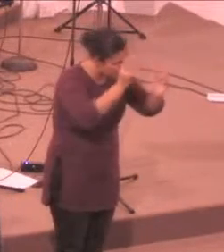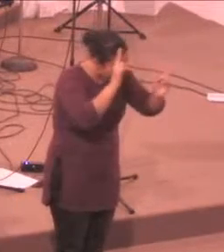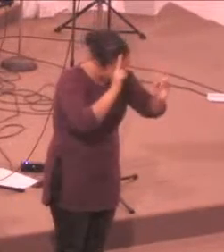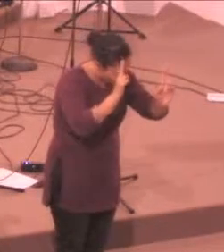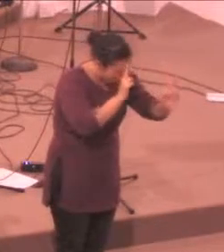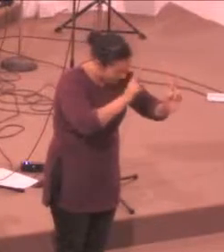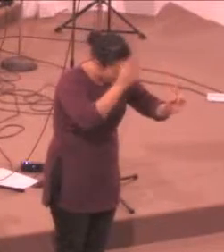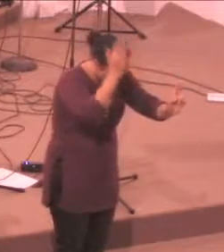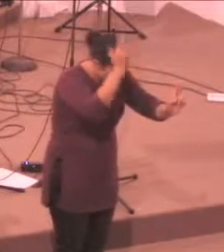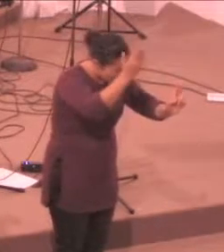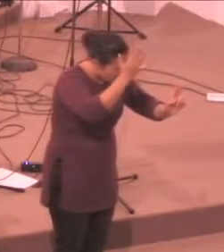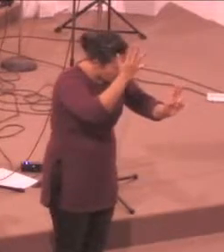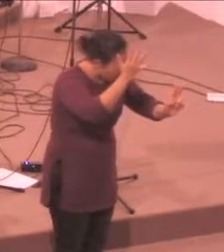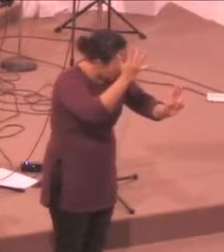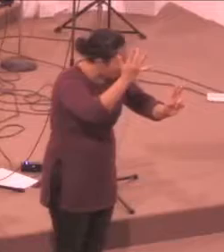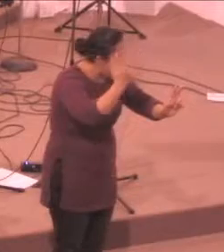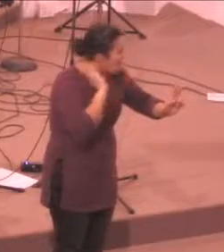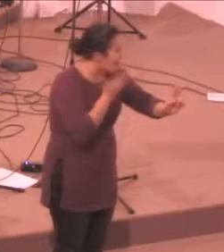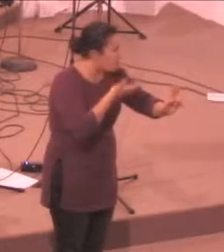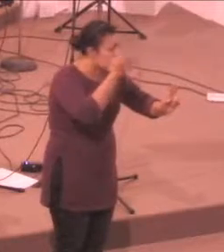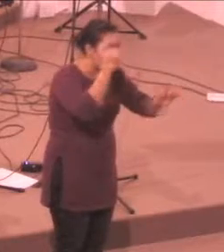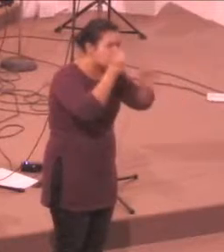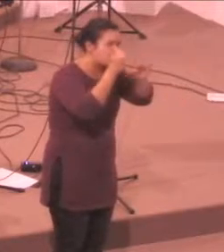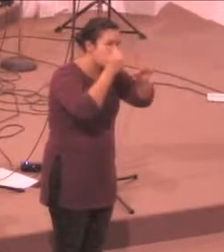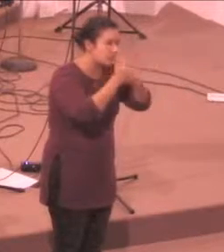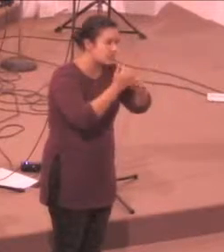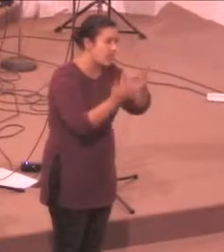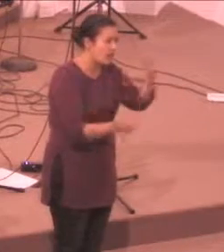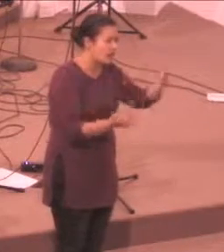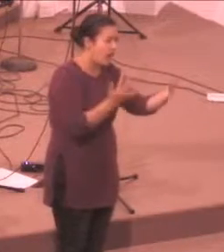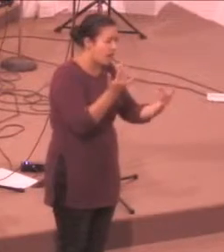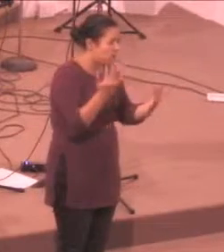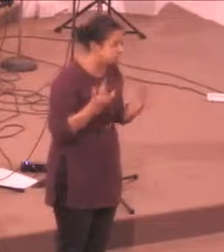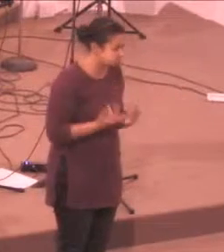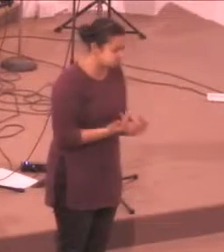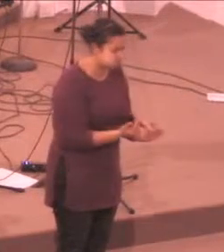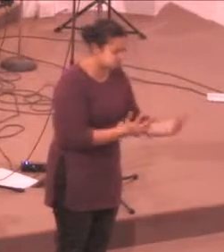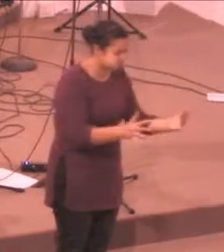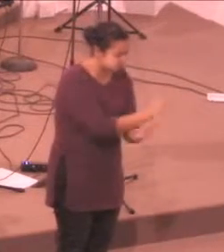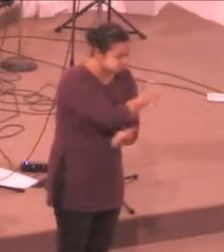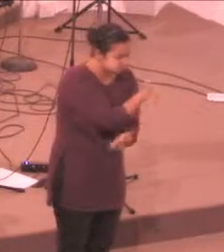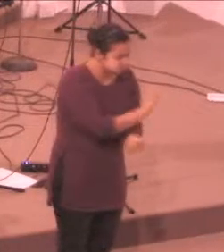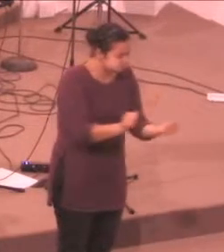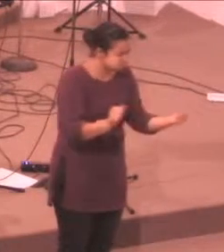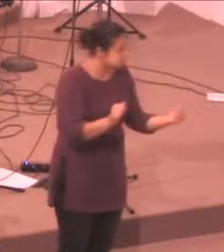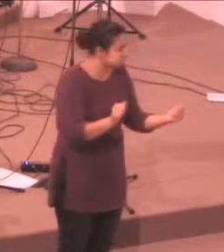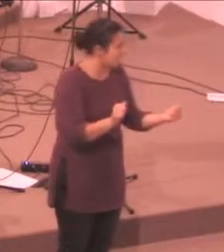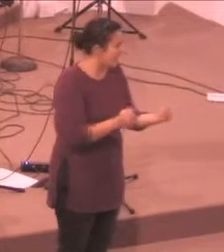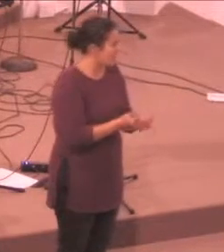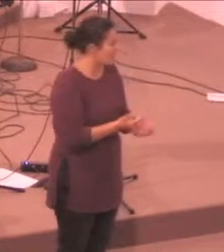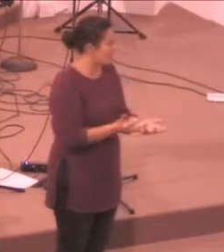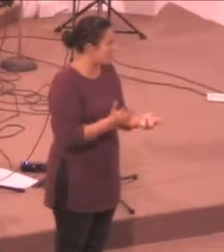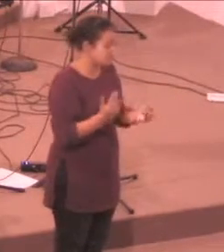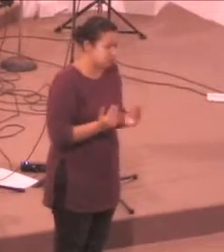a consuming fire. Woo! We need to be...